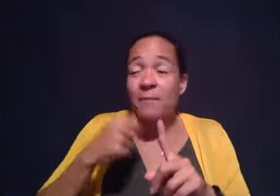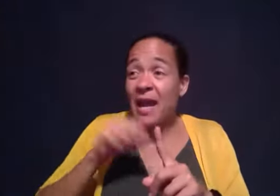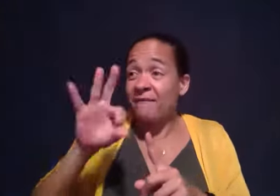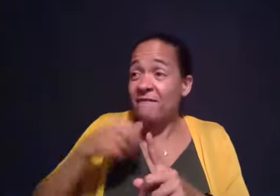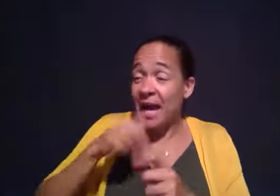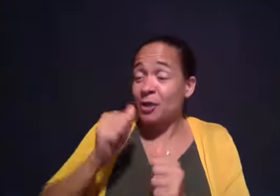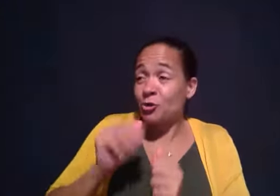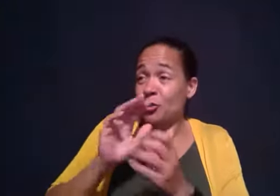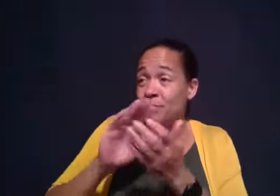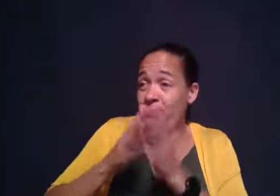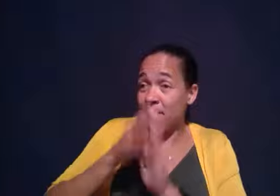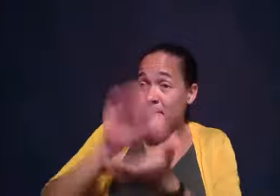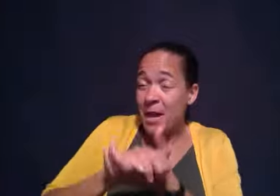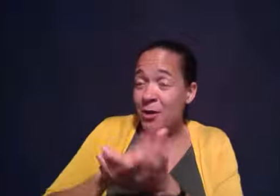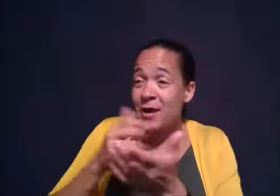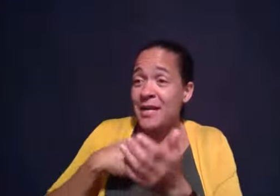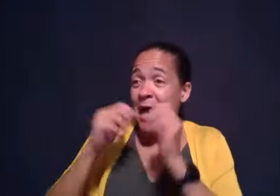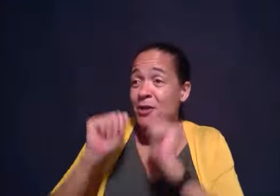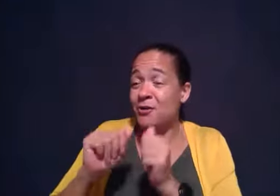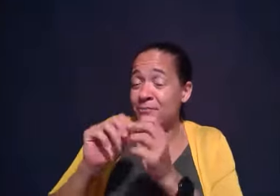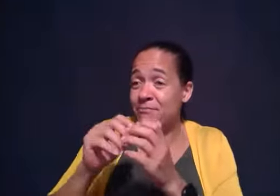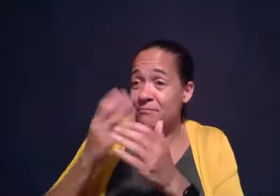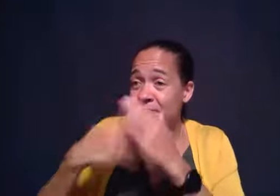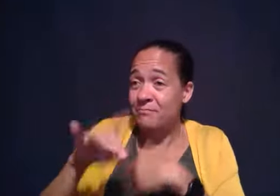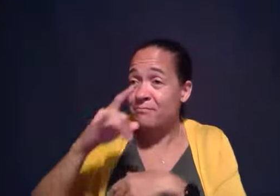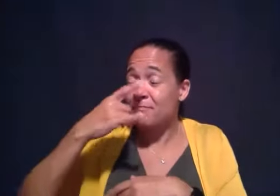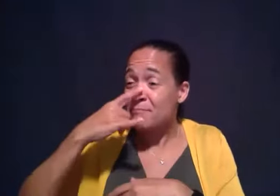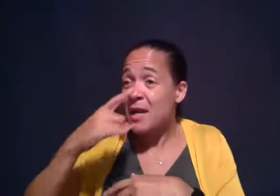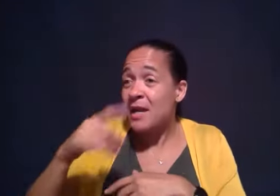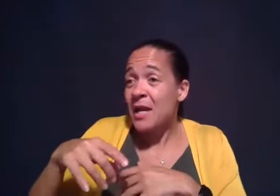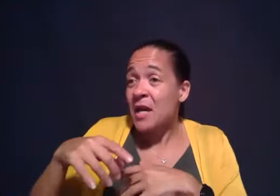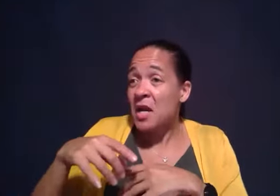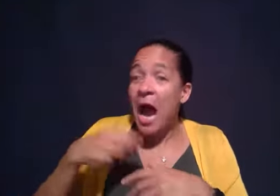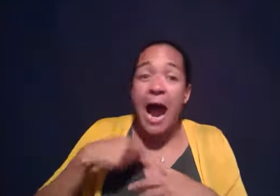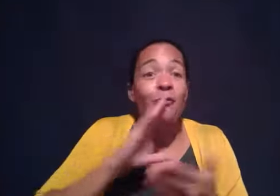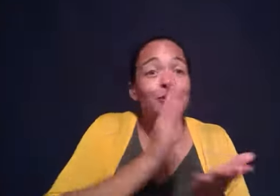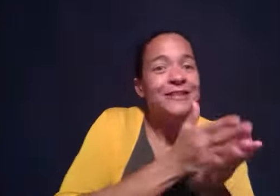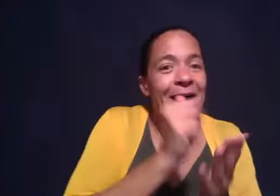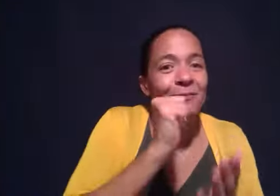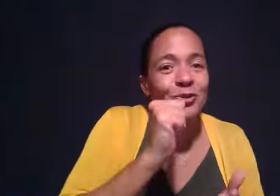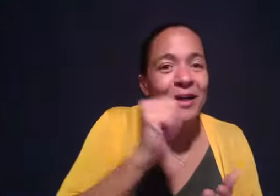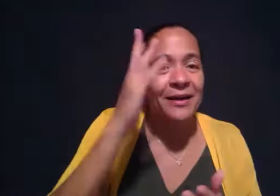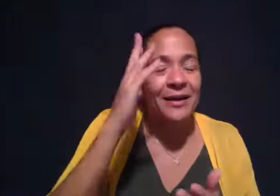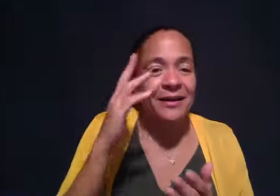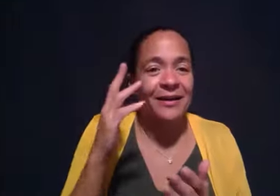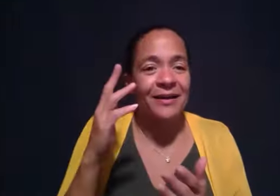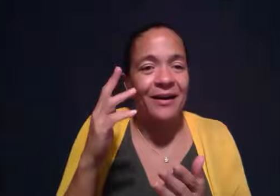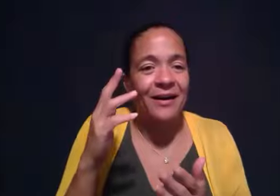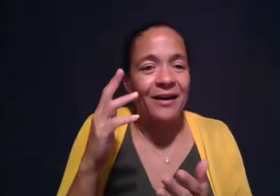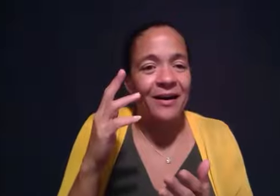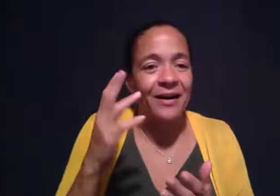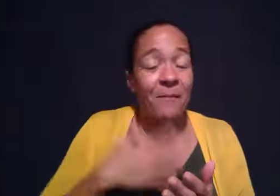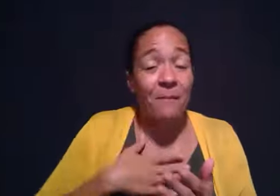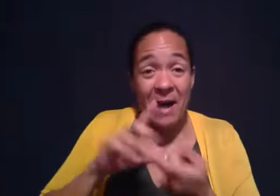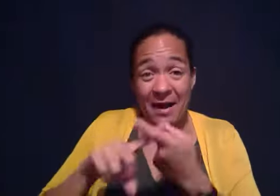Because I drank with women who brought their baby carriers and set them down on the pool table. You know, those were my friends. And yet